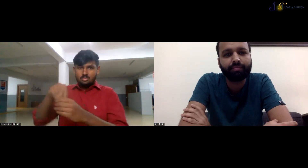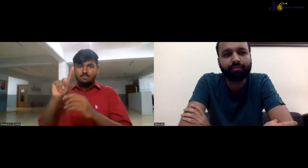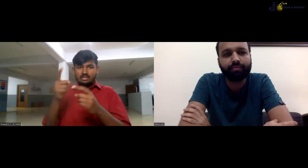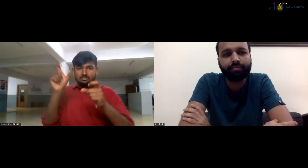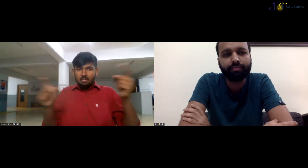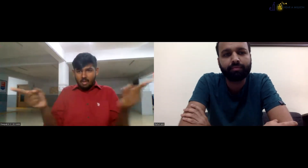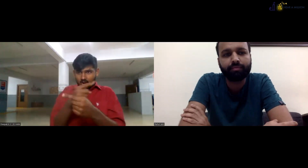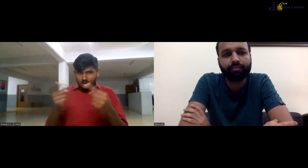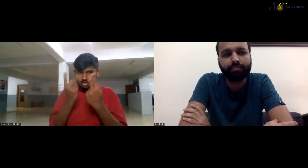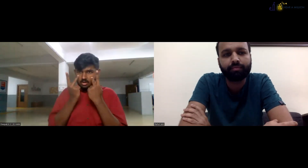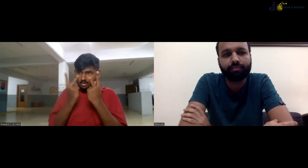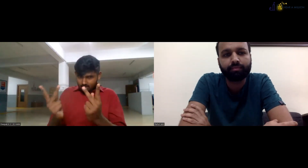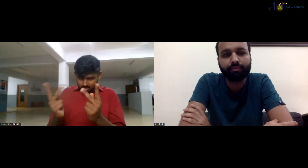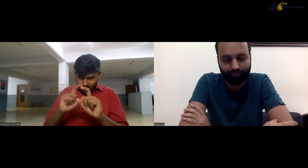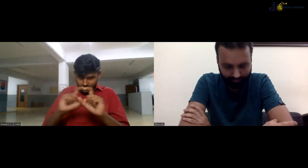don't work.